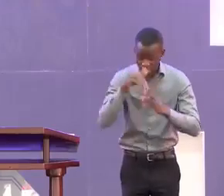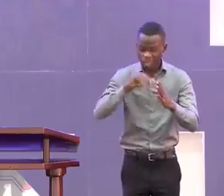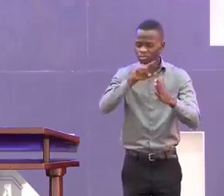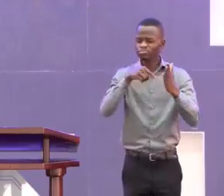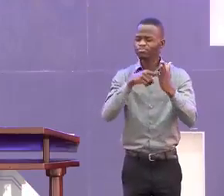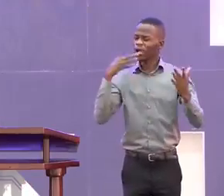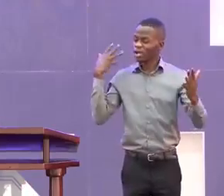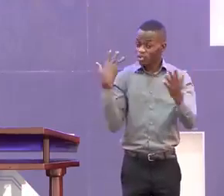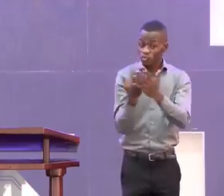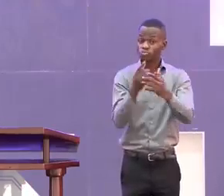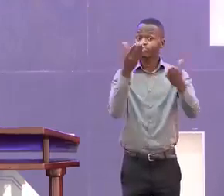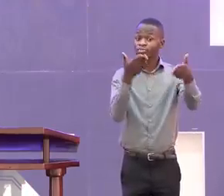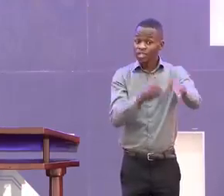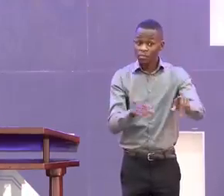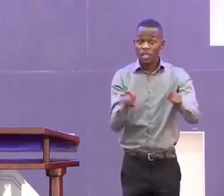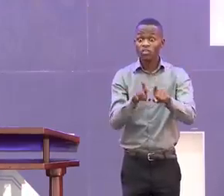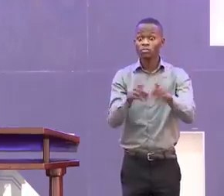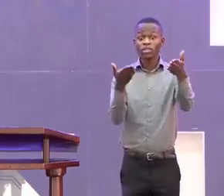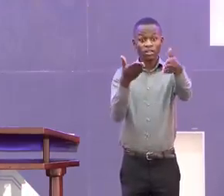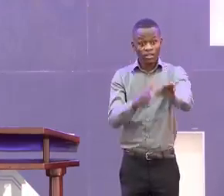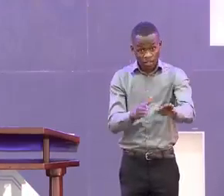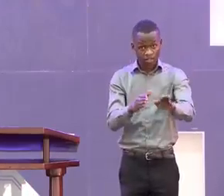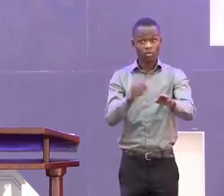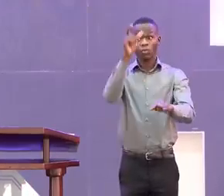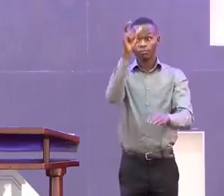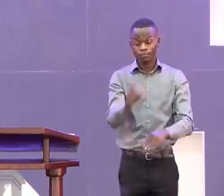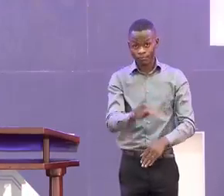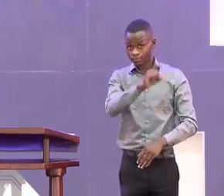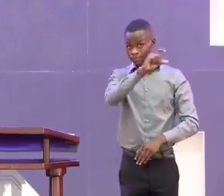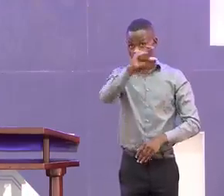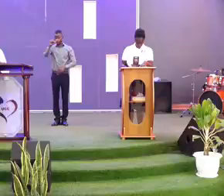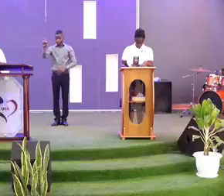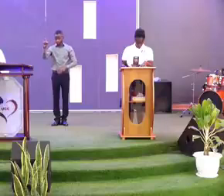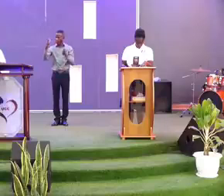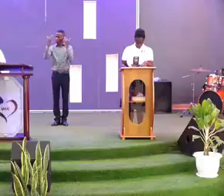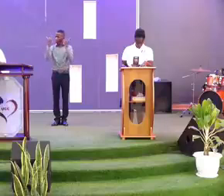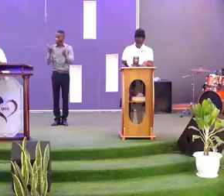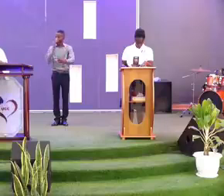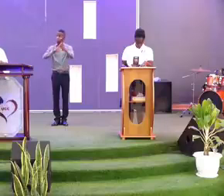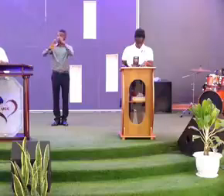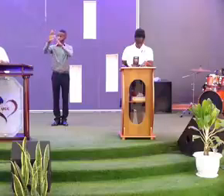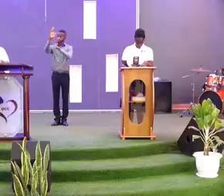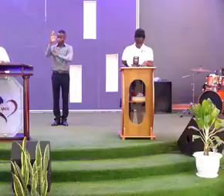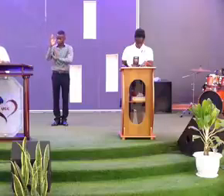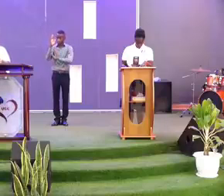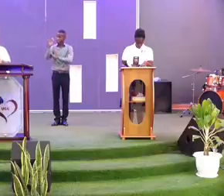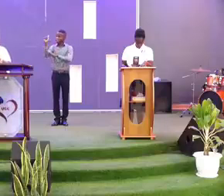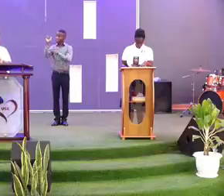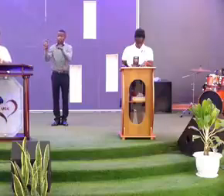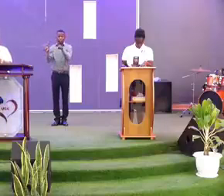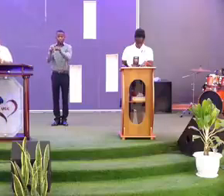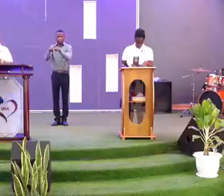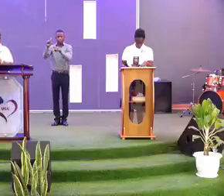point of death, even the death of the cross. Therefore, God also